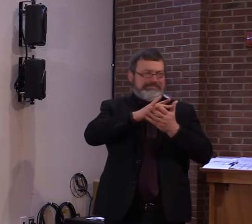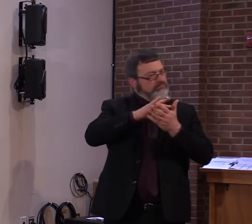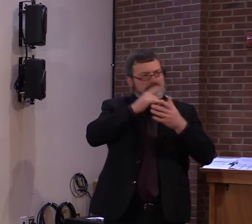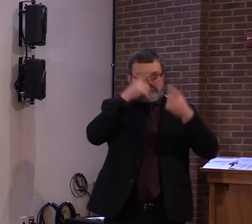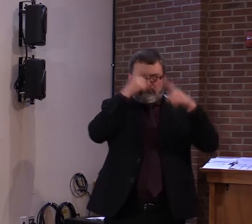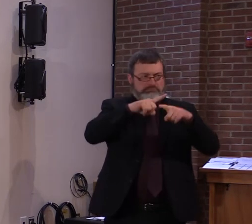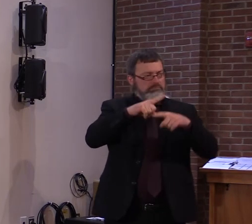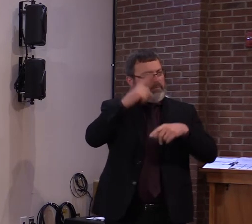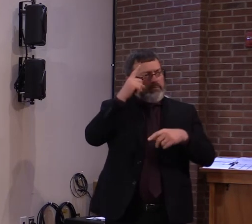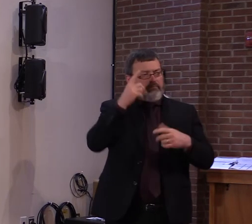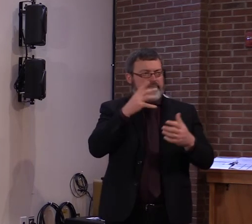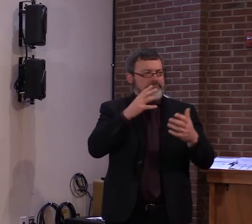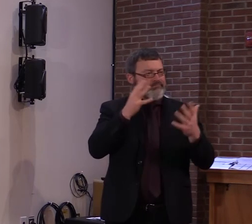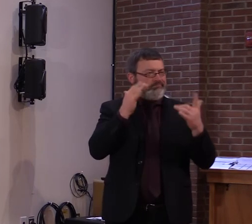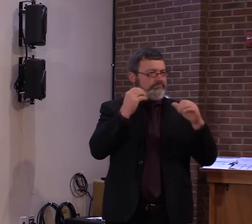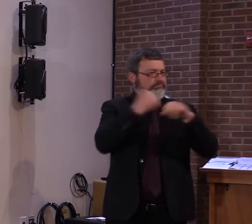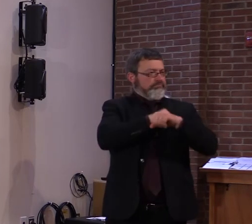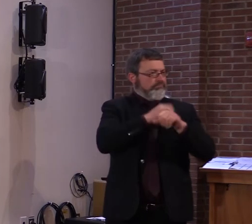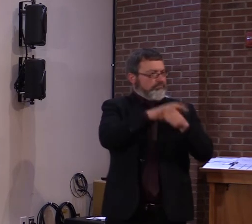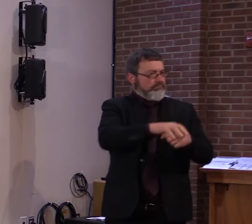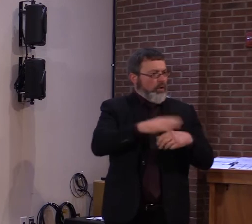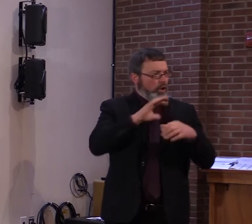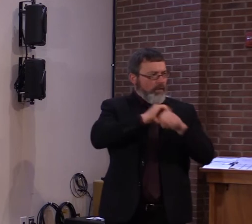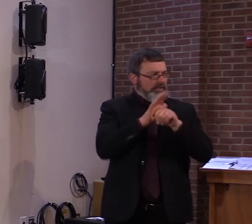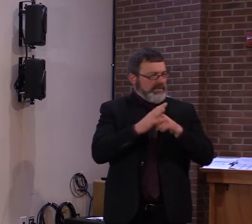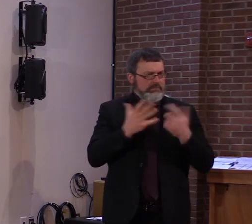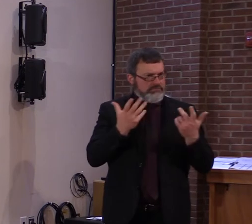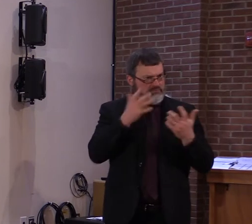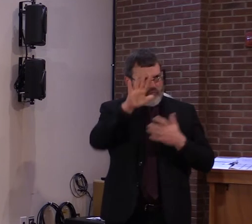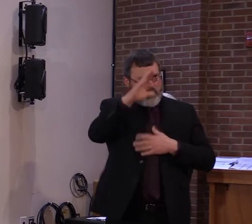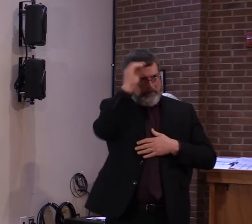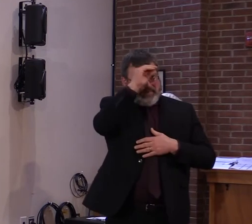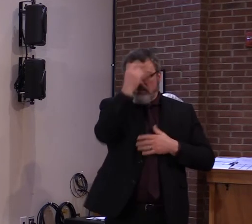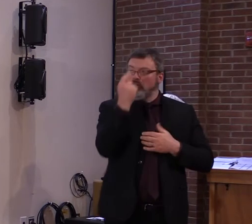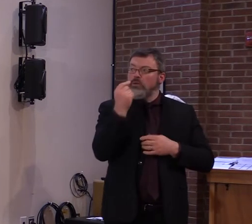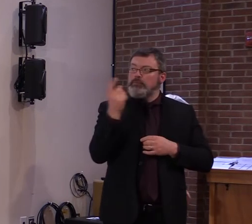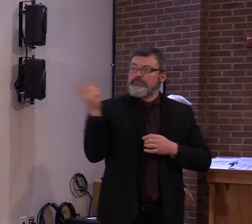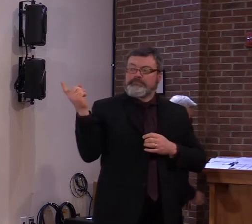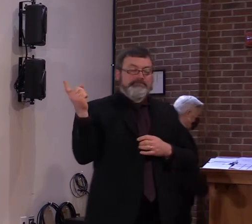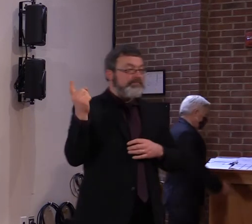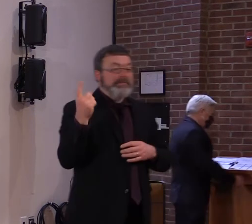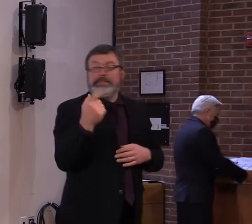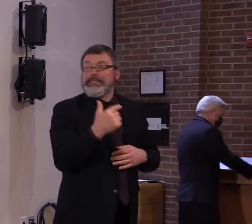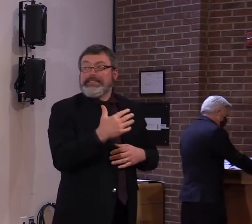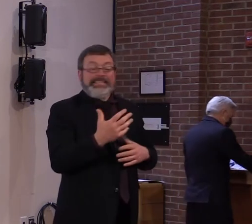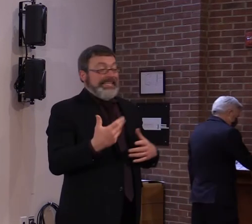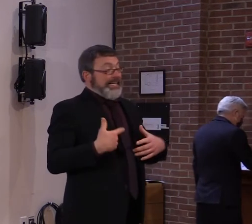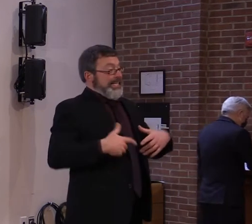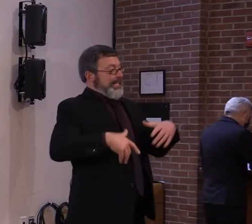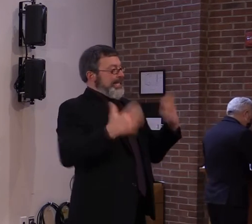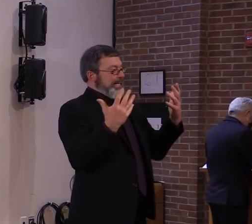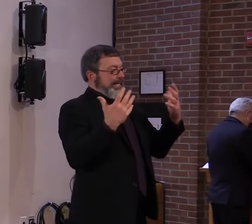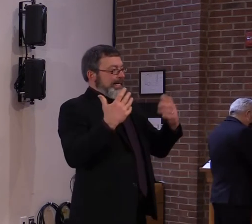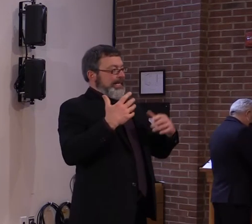Yeah, so, you know, this is a great example, and I'll provide one other of how fast things